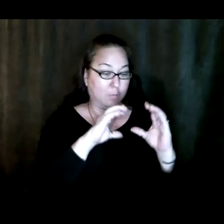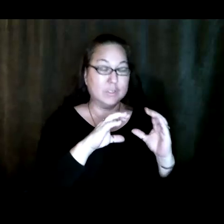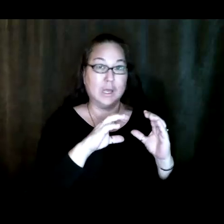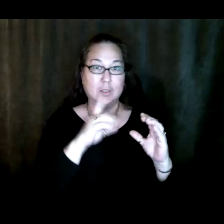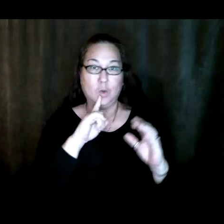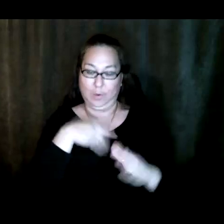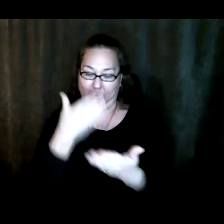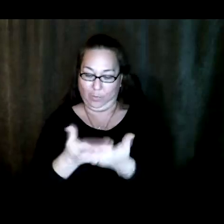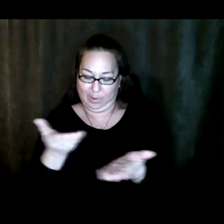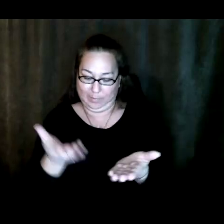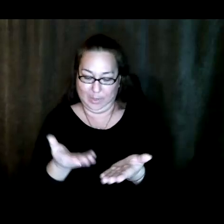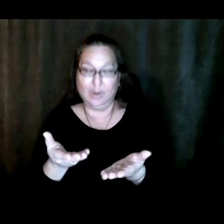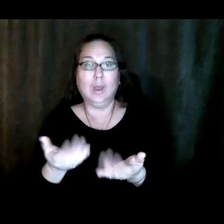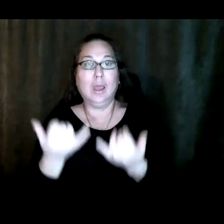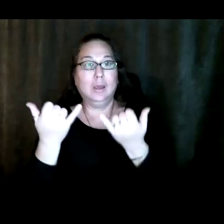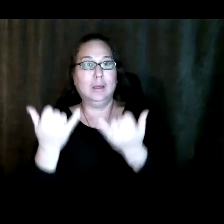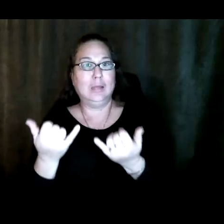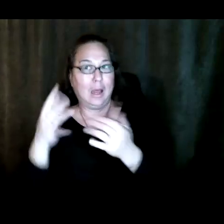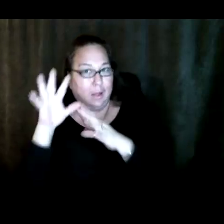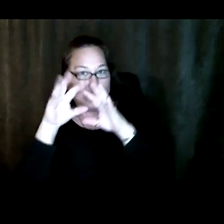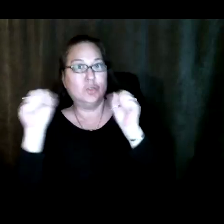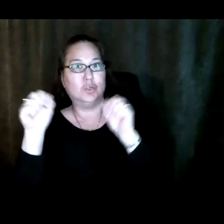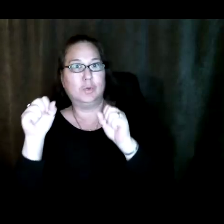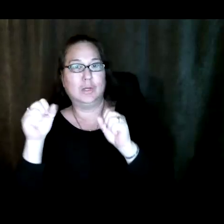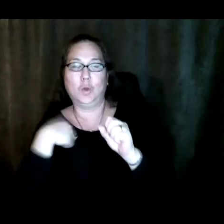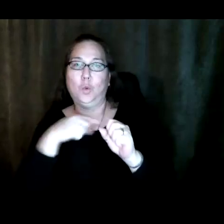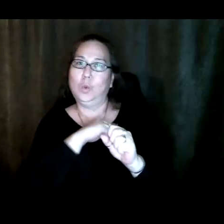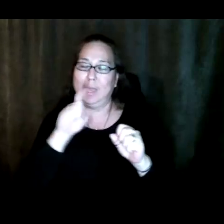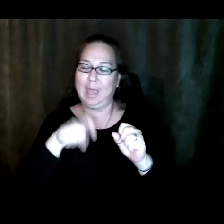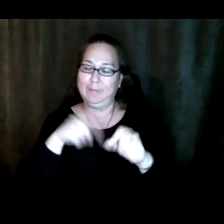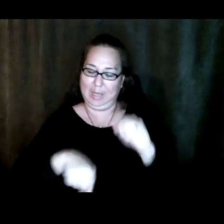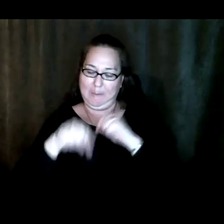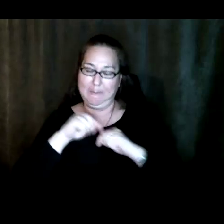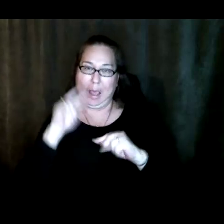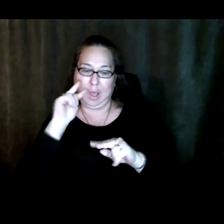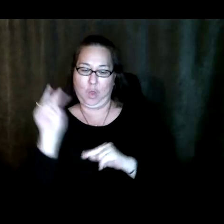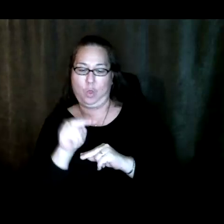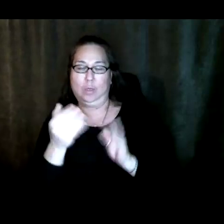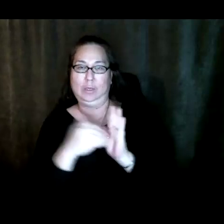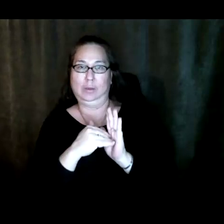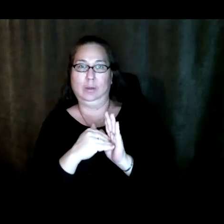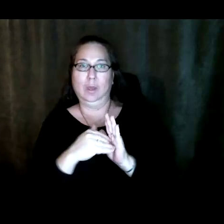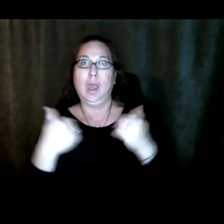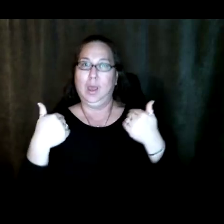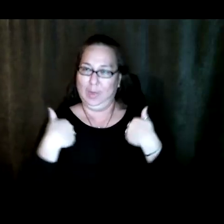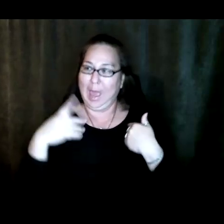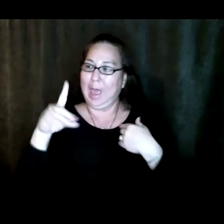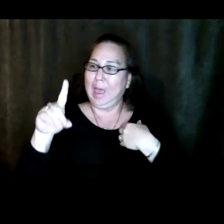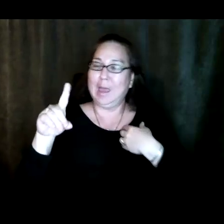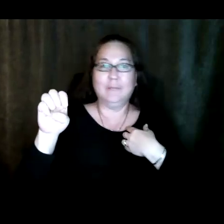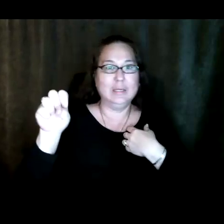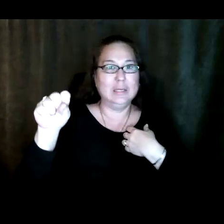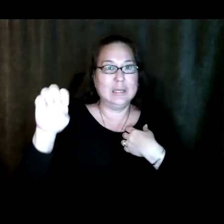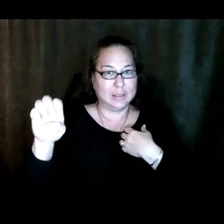but superintendent has said too, we need to come back and take a look at it. And now we've got DESE and we're not quite sure what's going